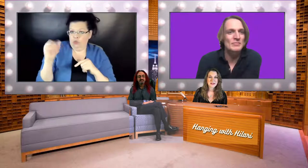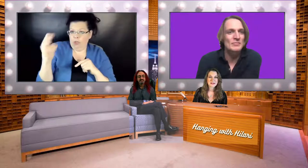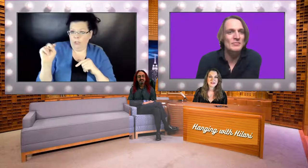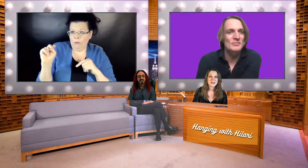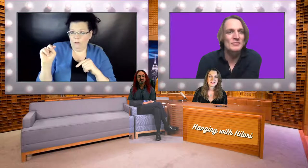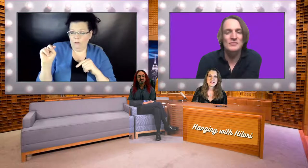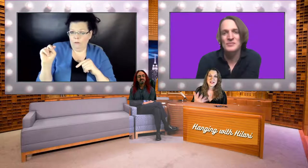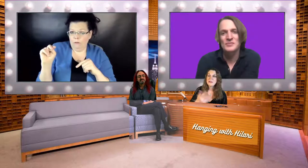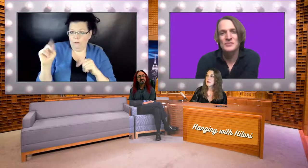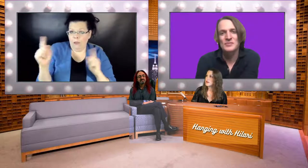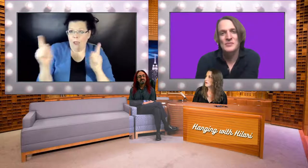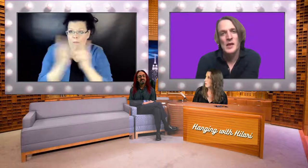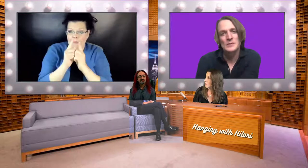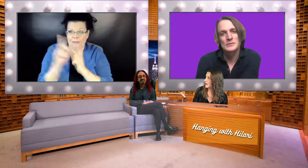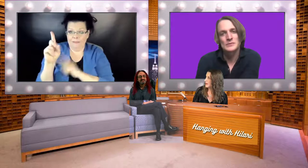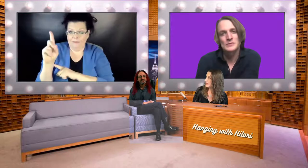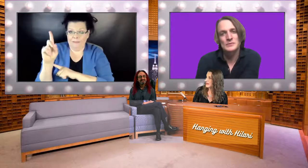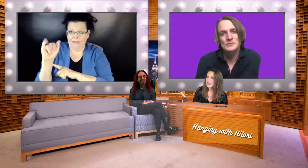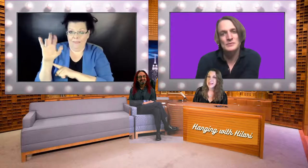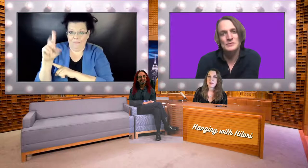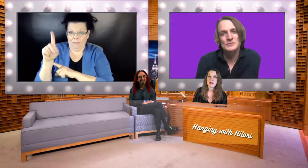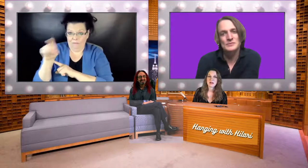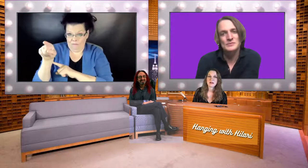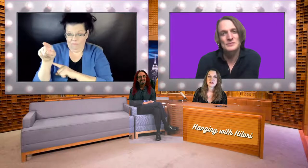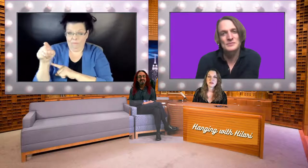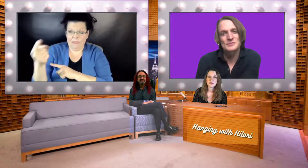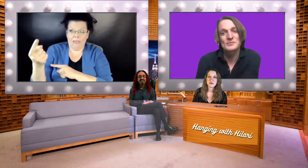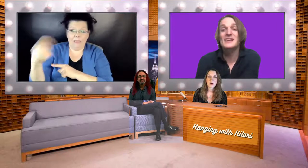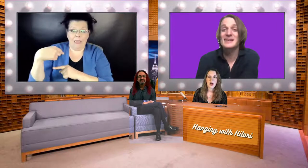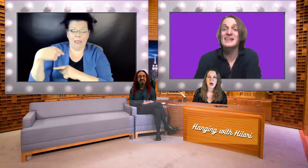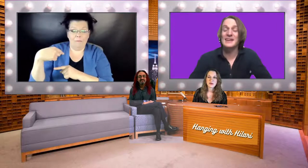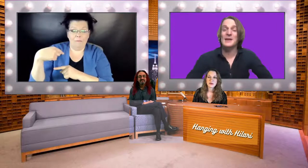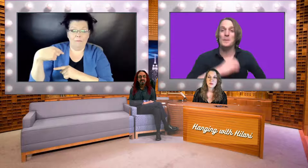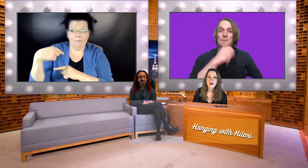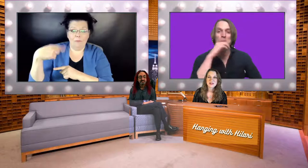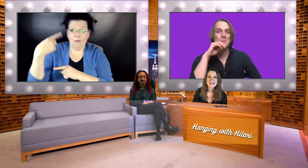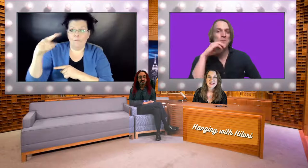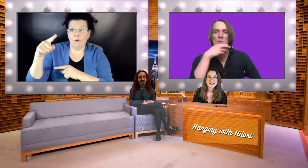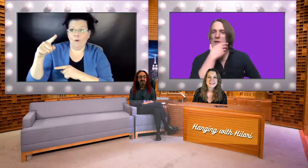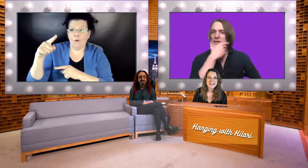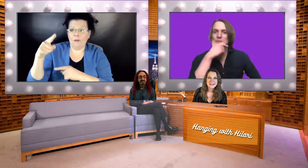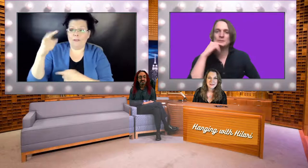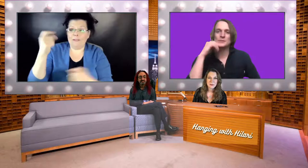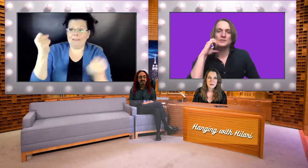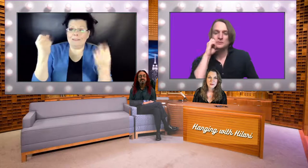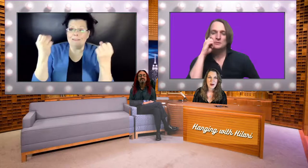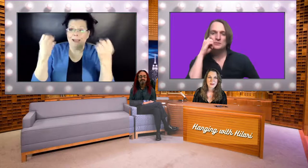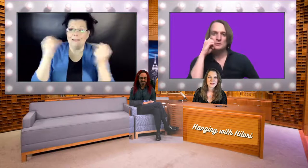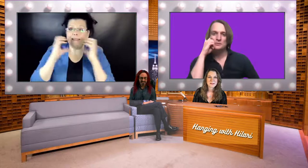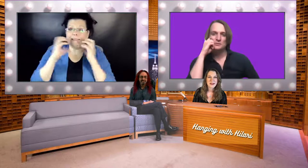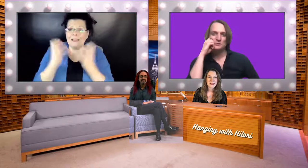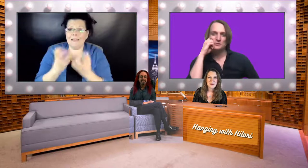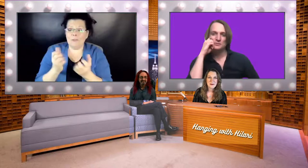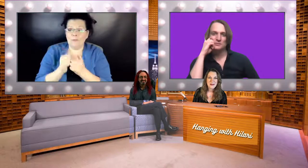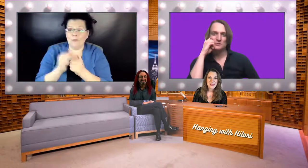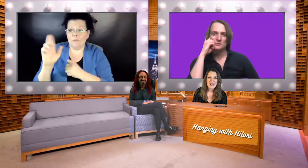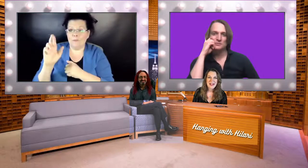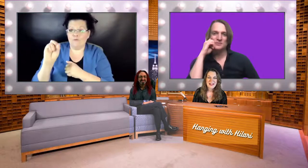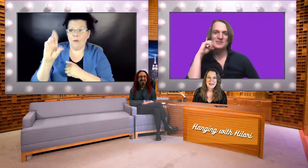I met David when he came on to do our signing Santa with Robert